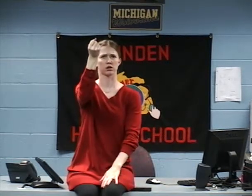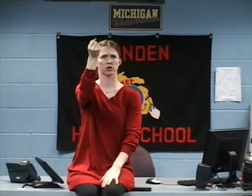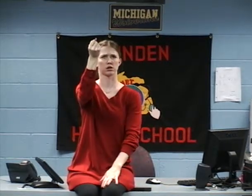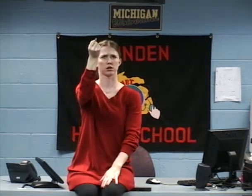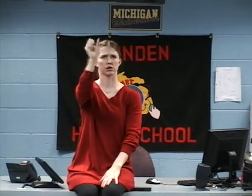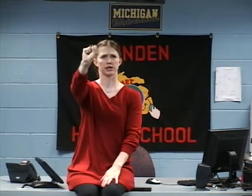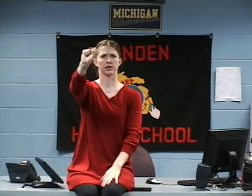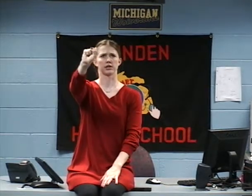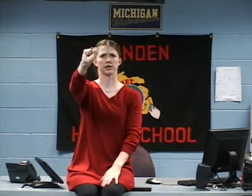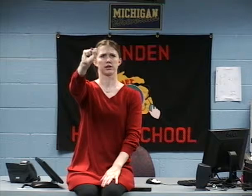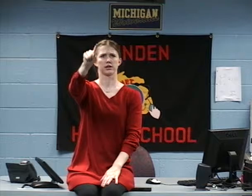Why not?